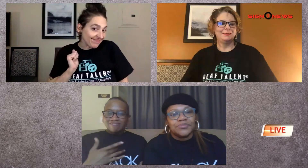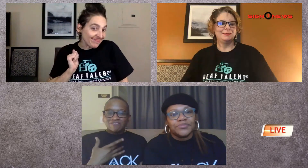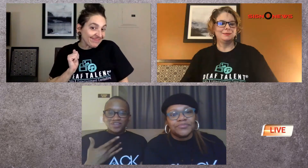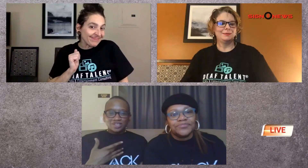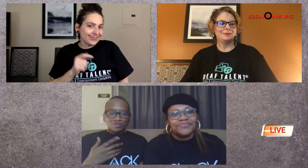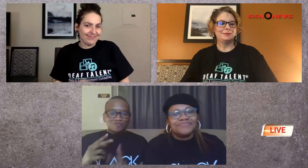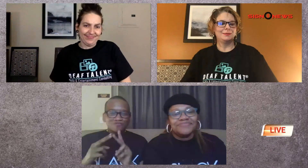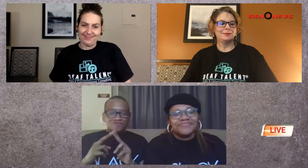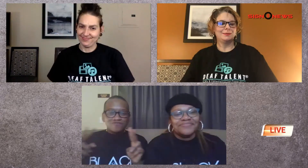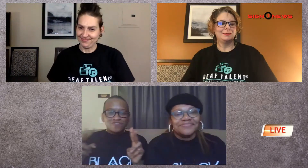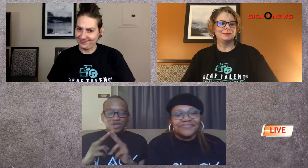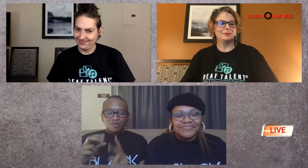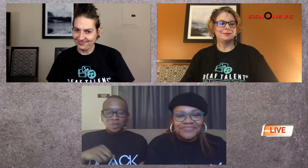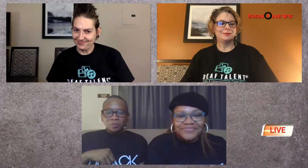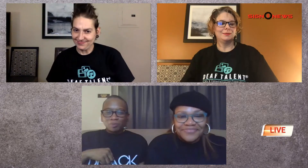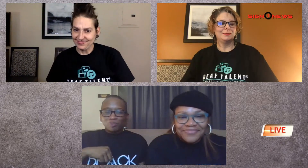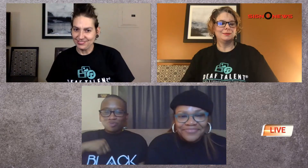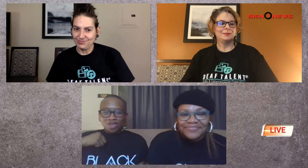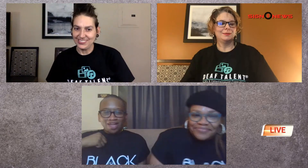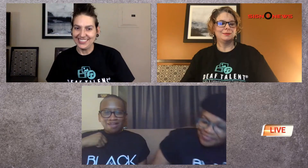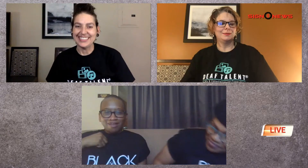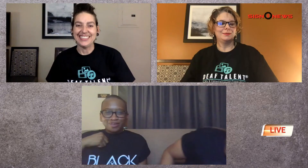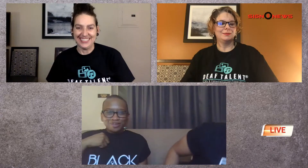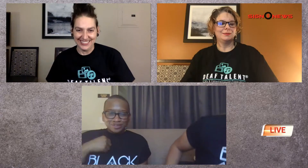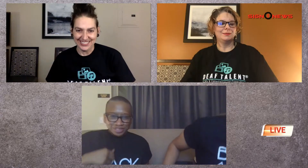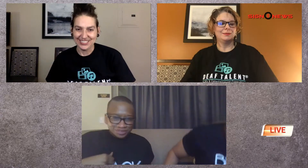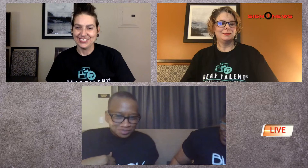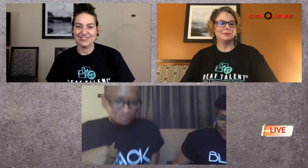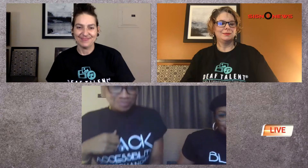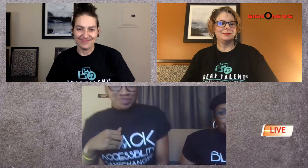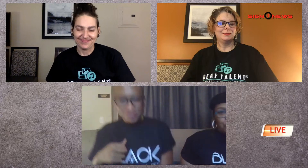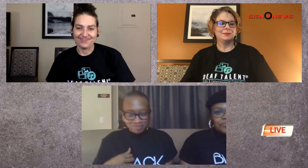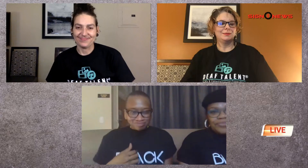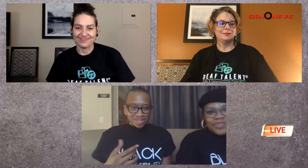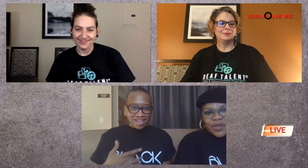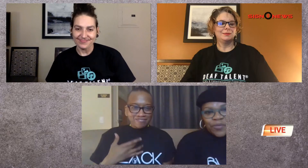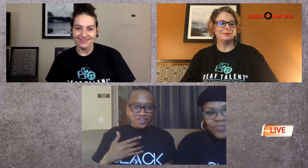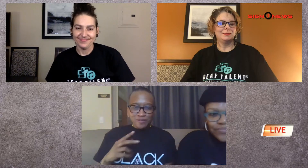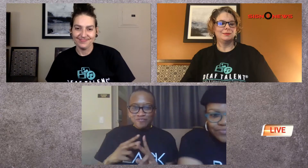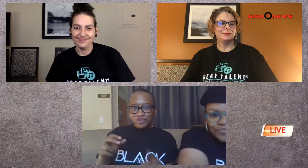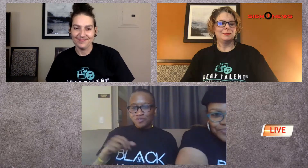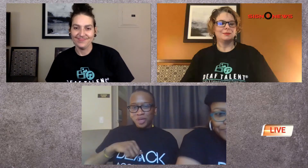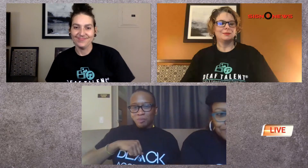How are you feeling? Adrian, I feel so proud.